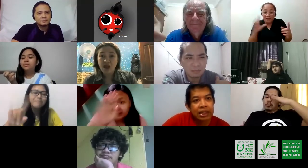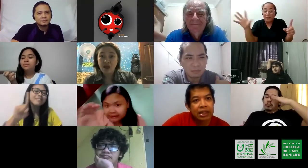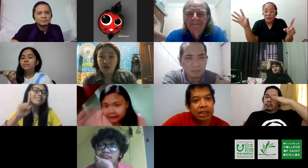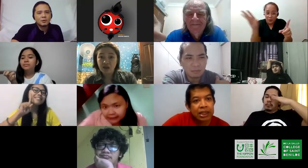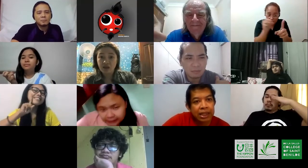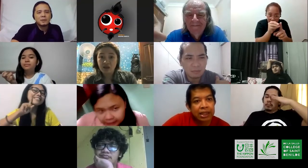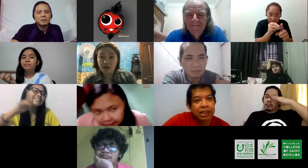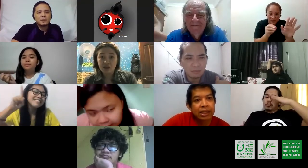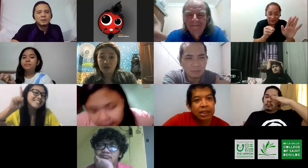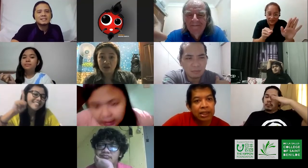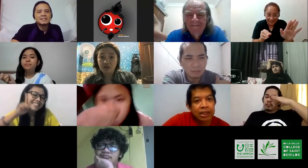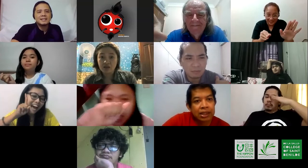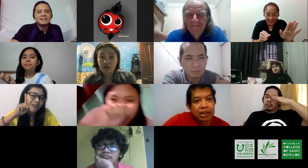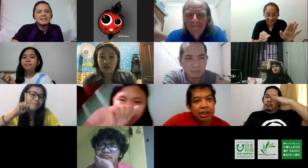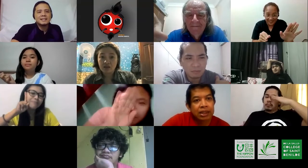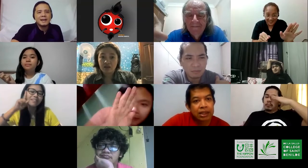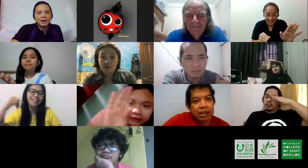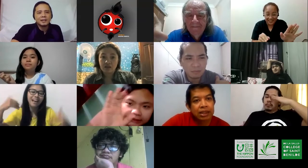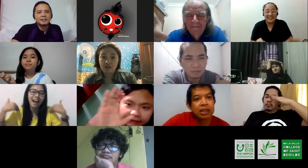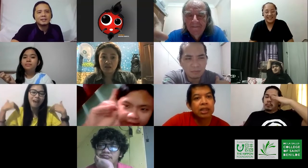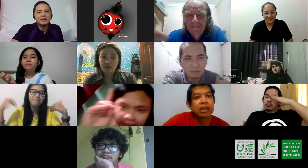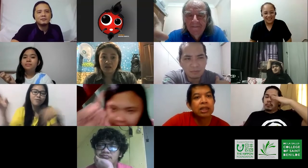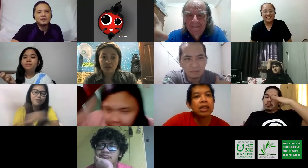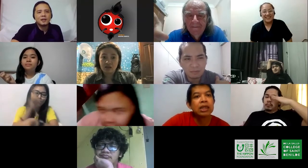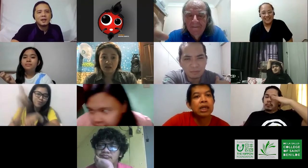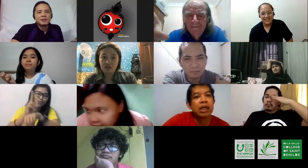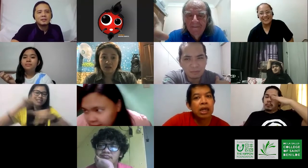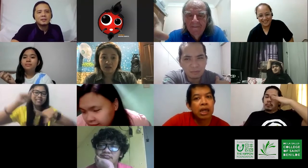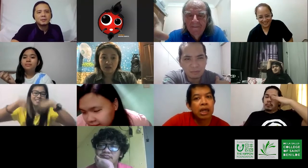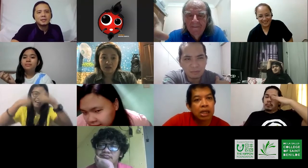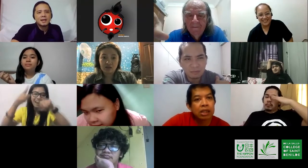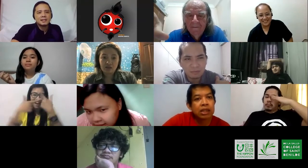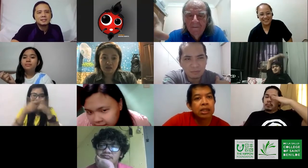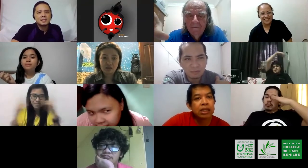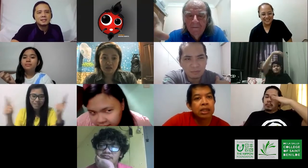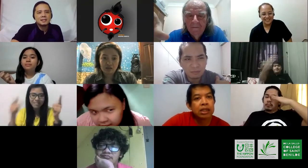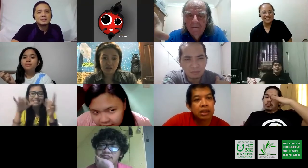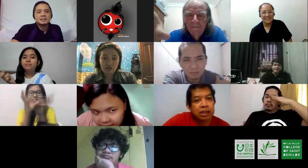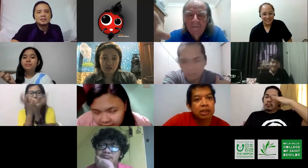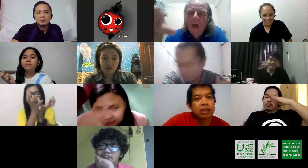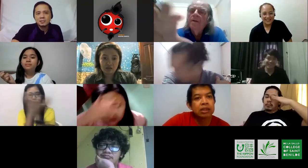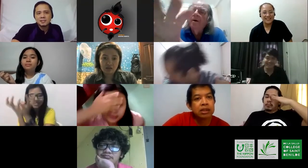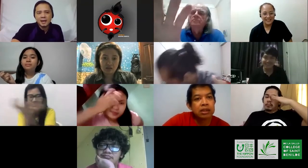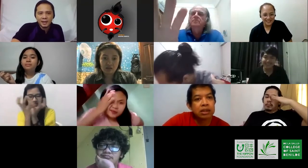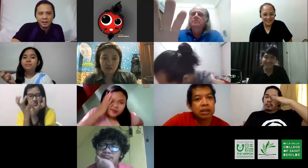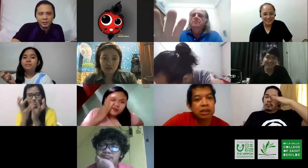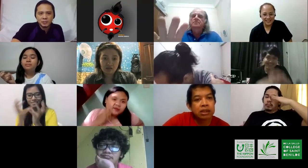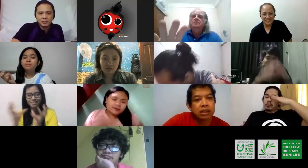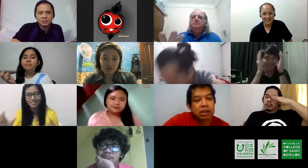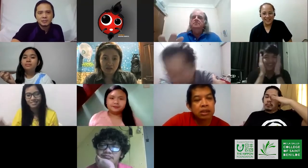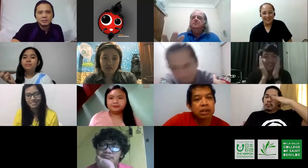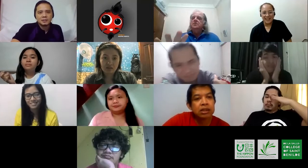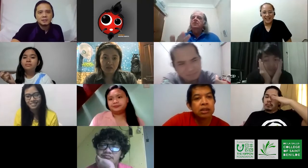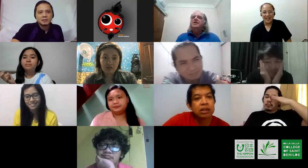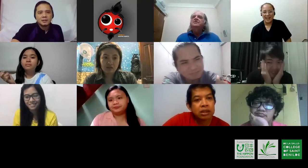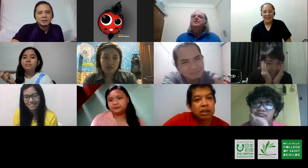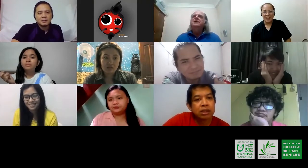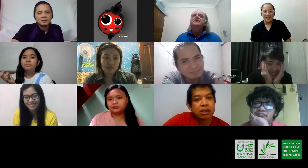So, but it's if, right? If the place uses No. sign language. No, because that's a